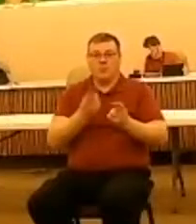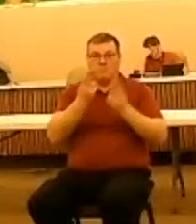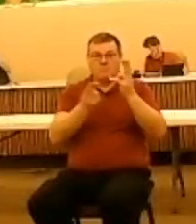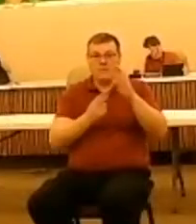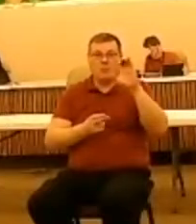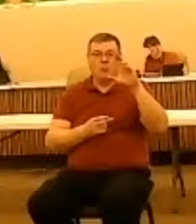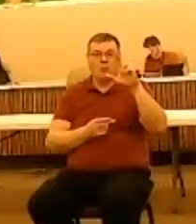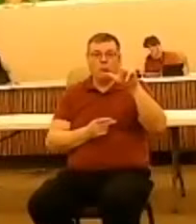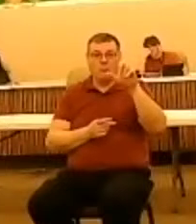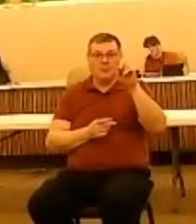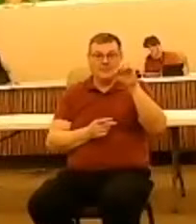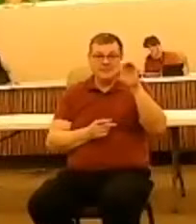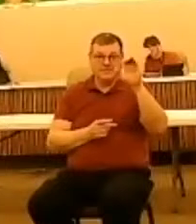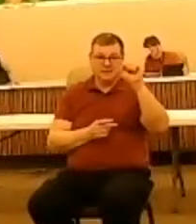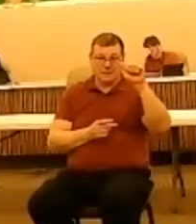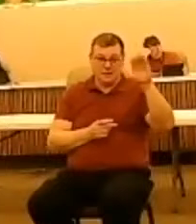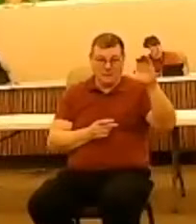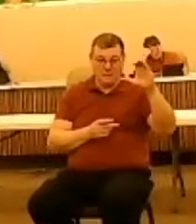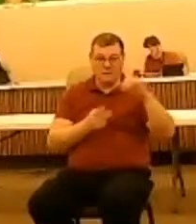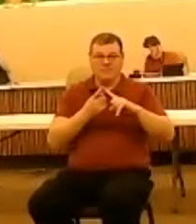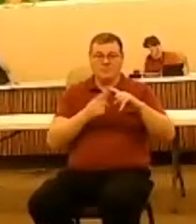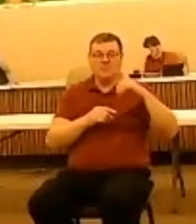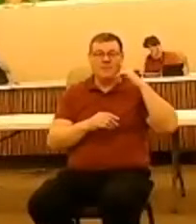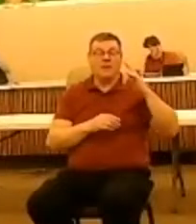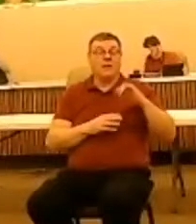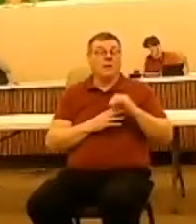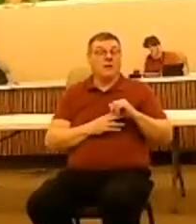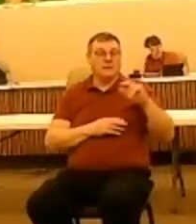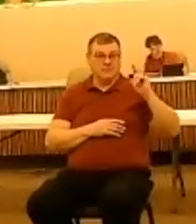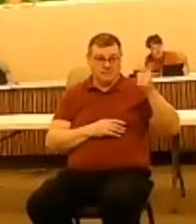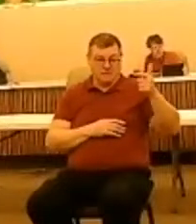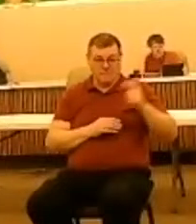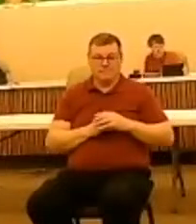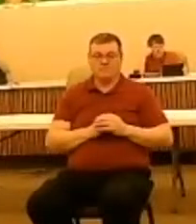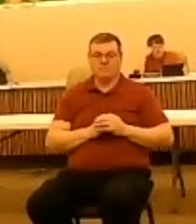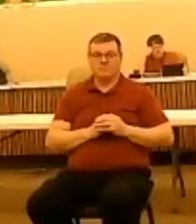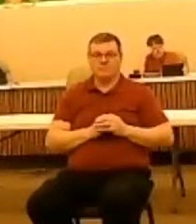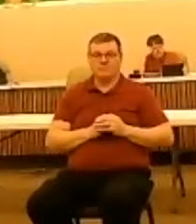and pump station mowing services. Second. So again,